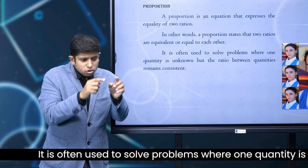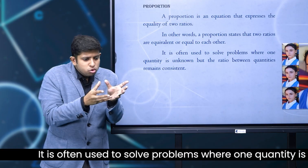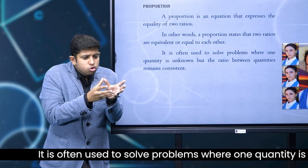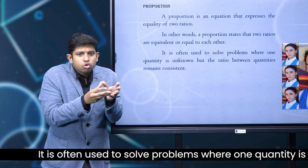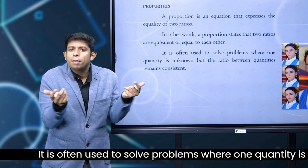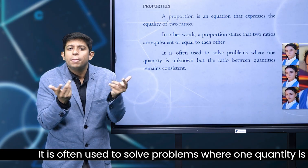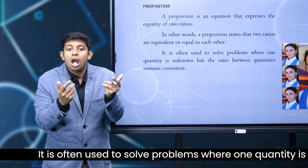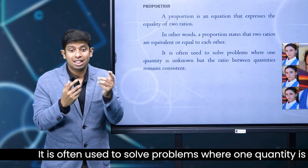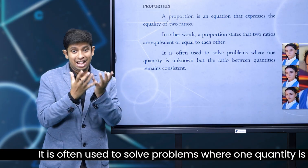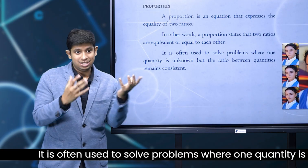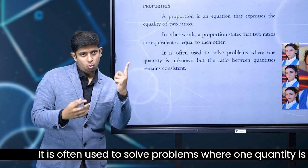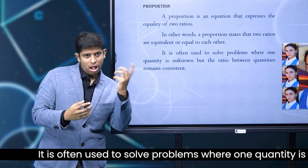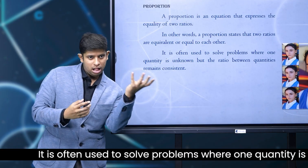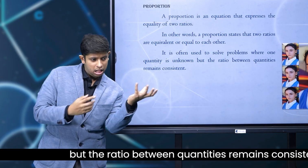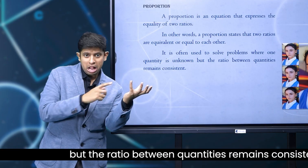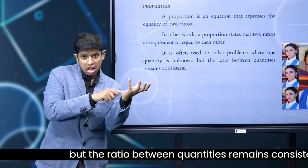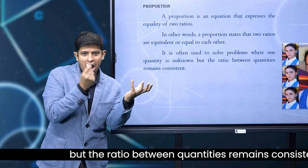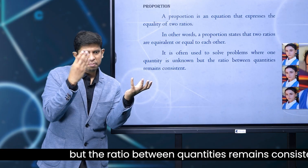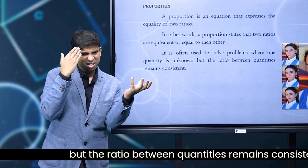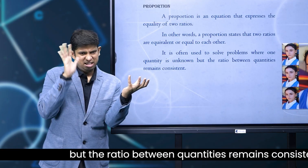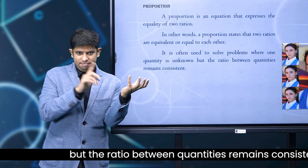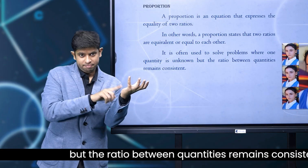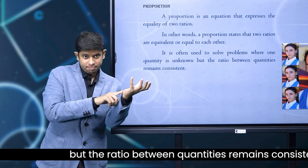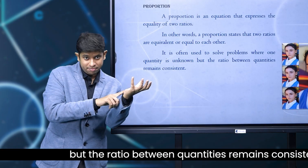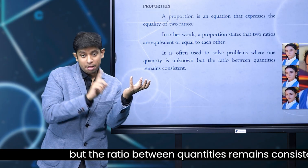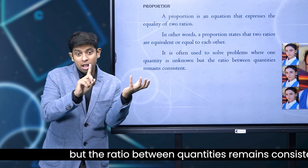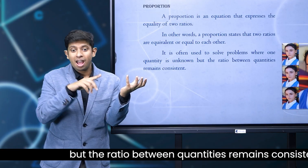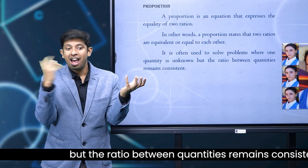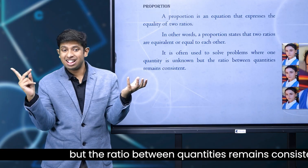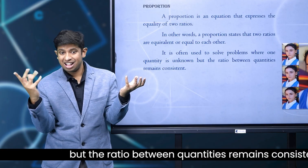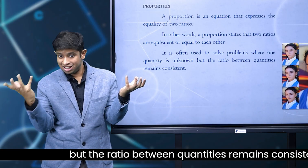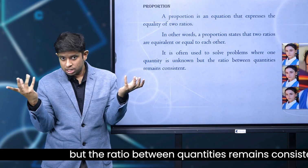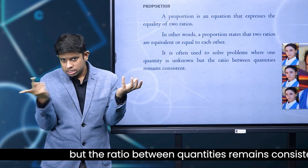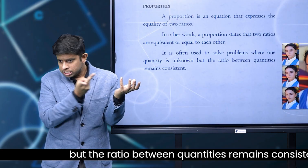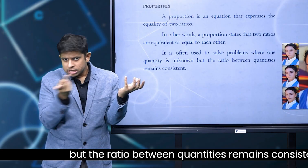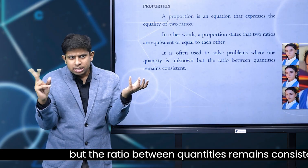one quantity is unknown but the ratio between quantities remains consistent.